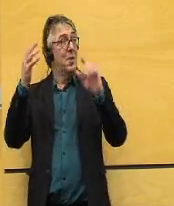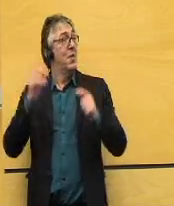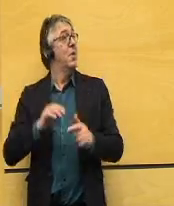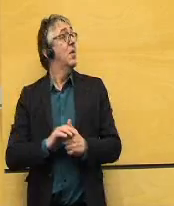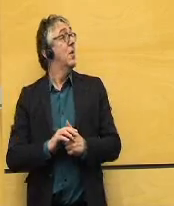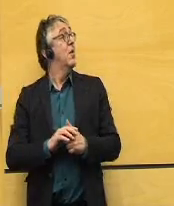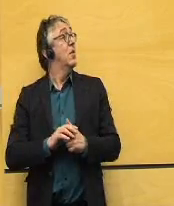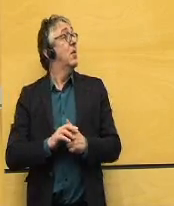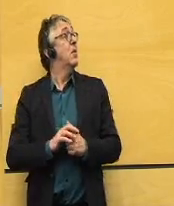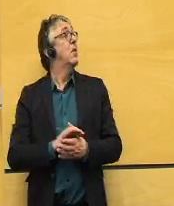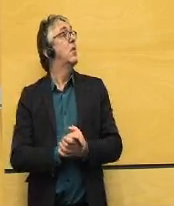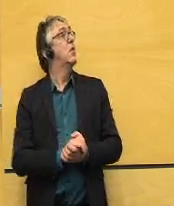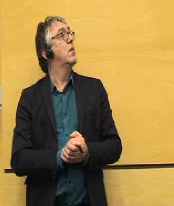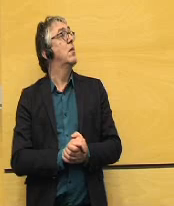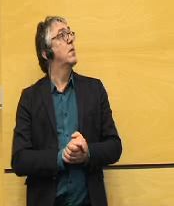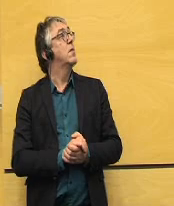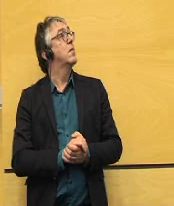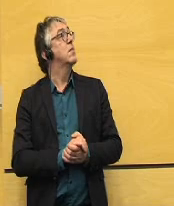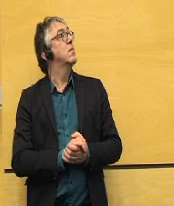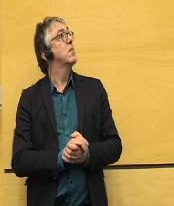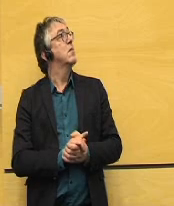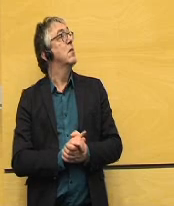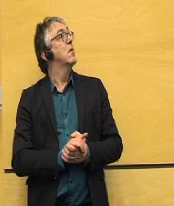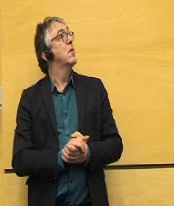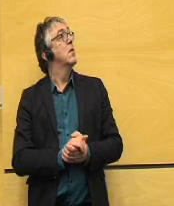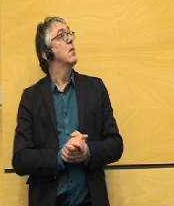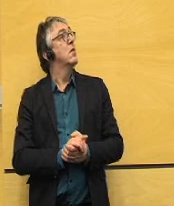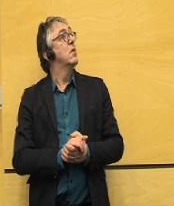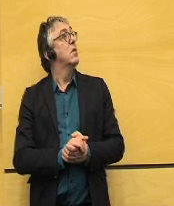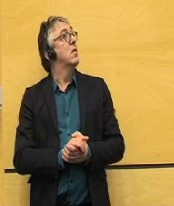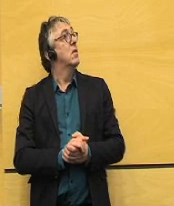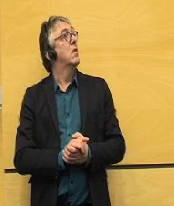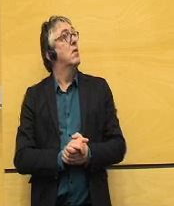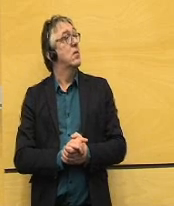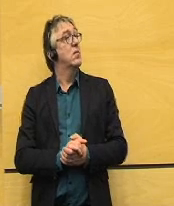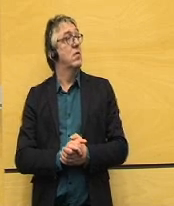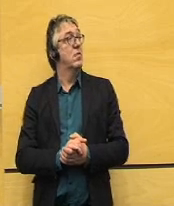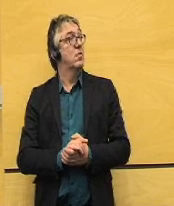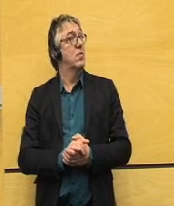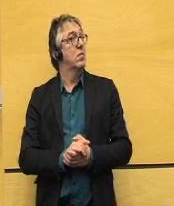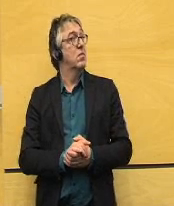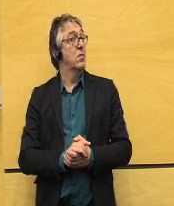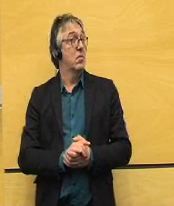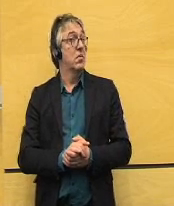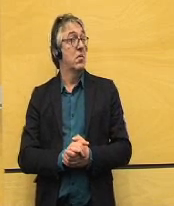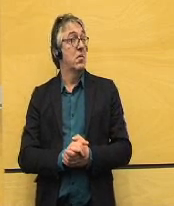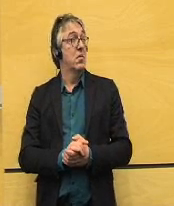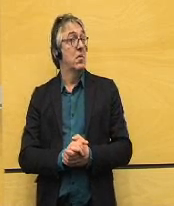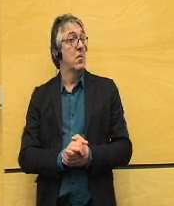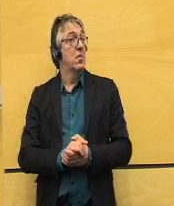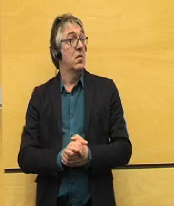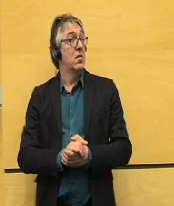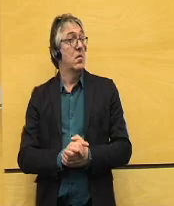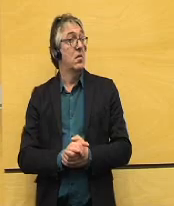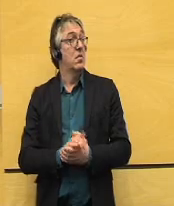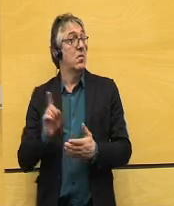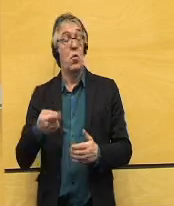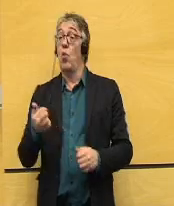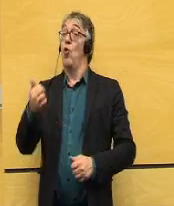reasonable accommodation and workplace. The second one is about access to justice.